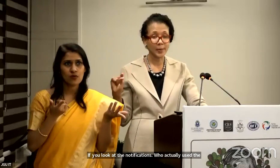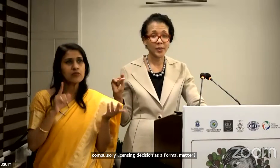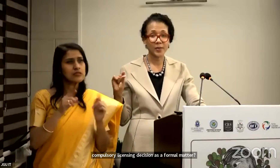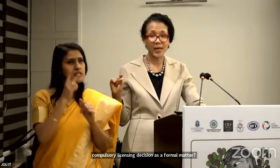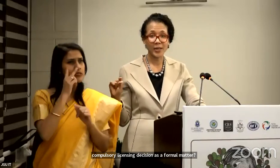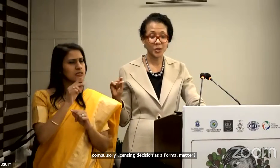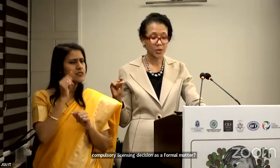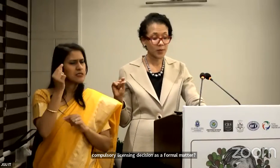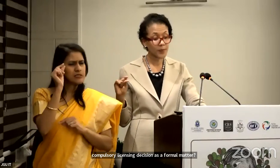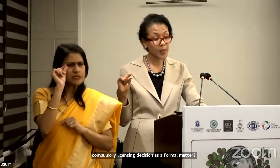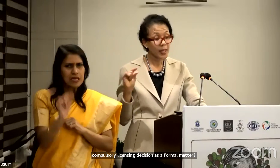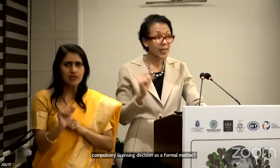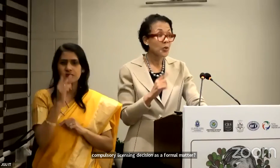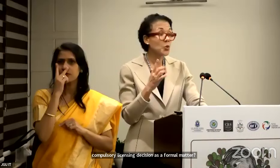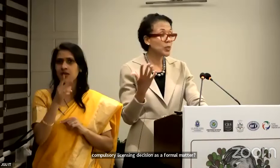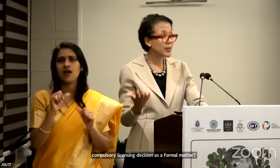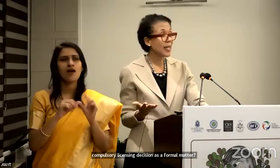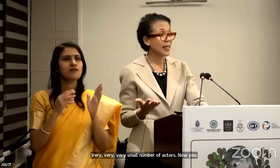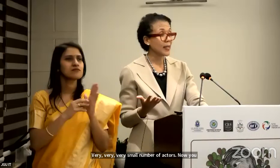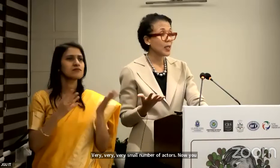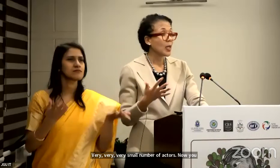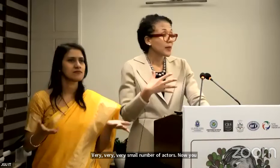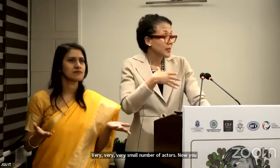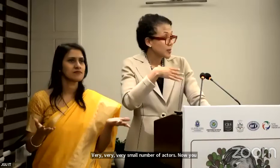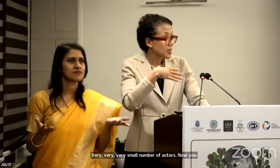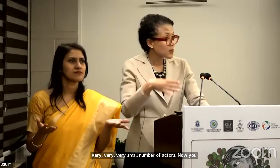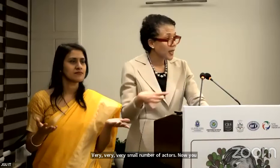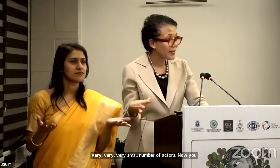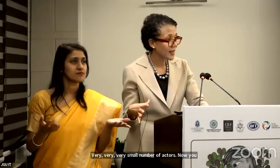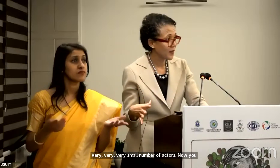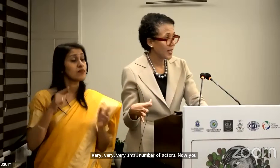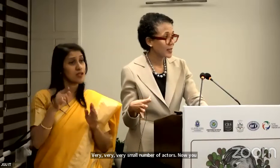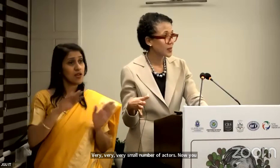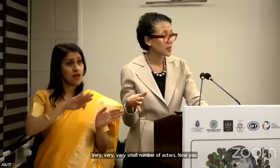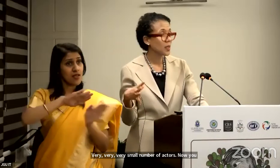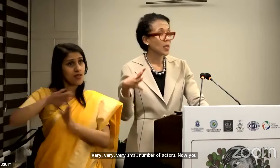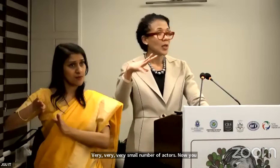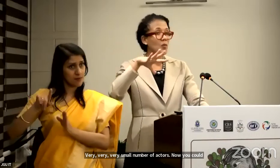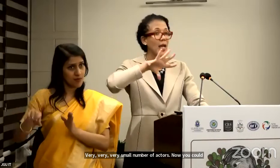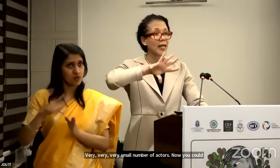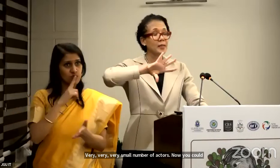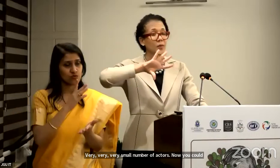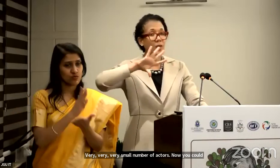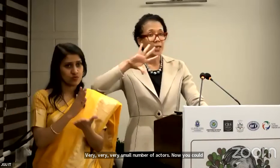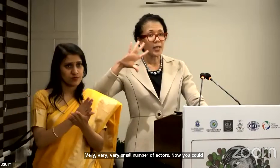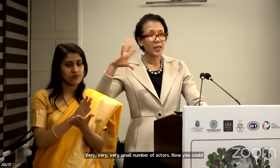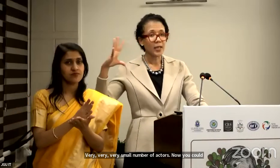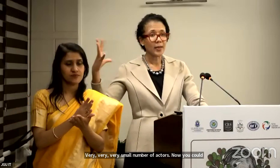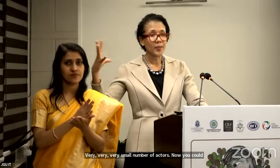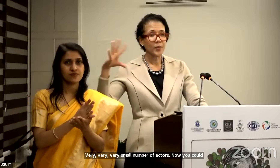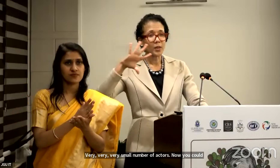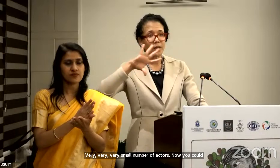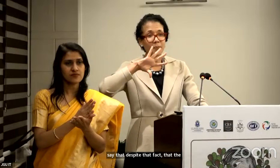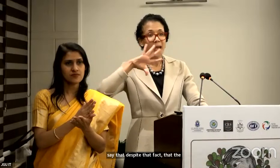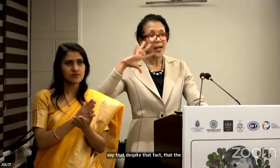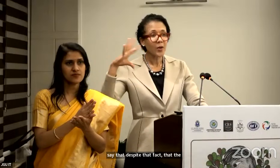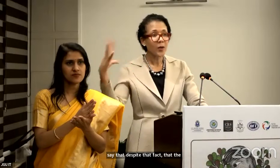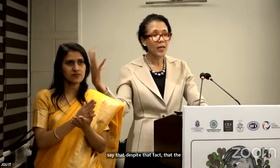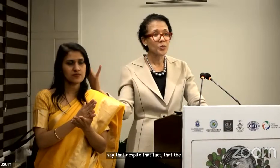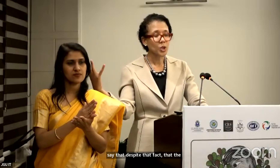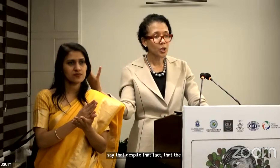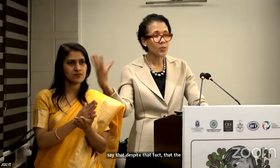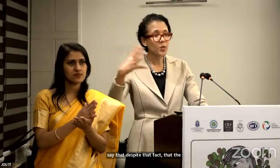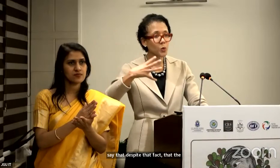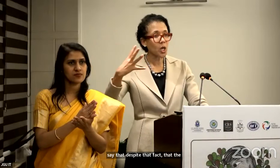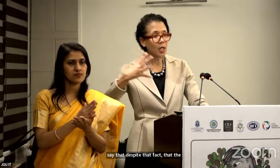small number of actors. Now, you could say that despite that fact, that the